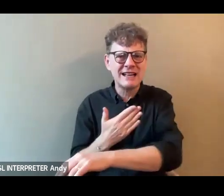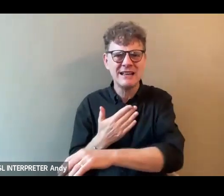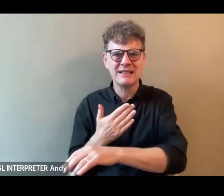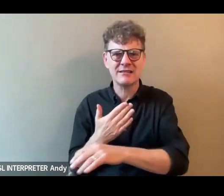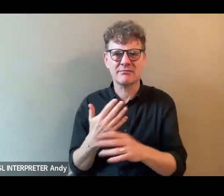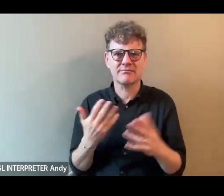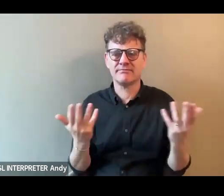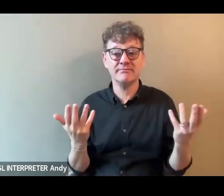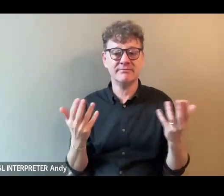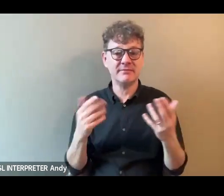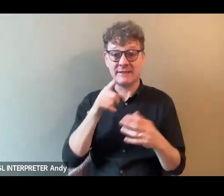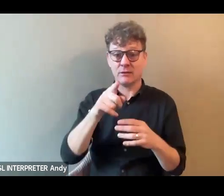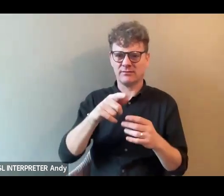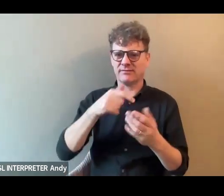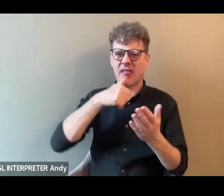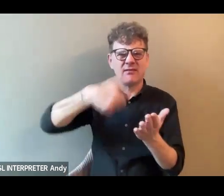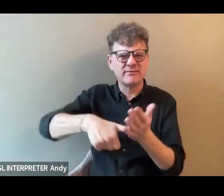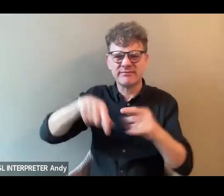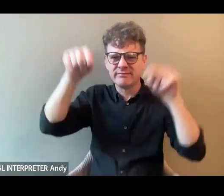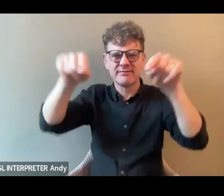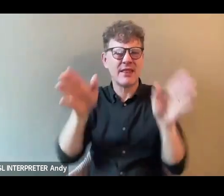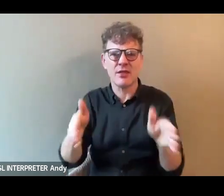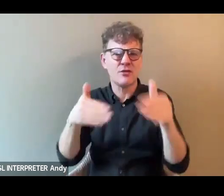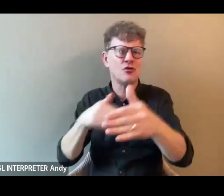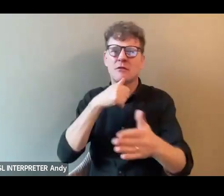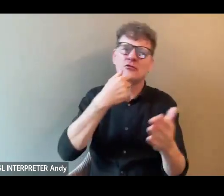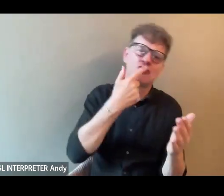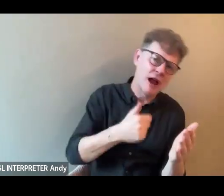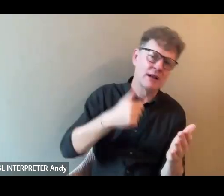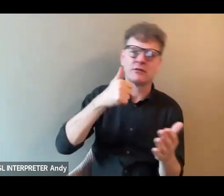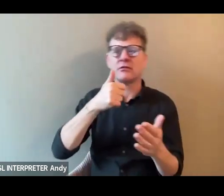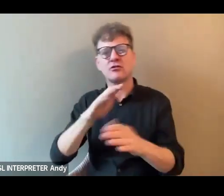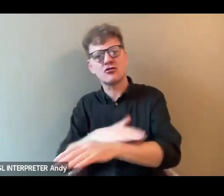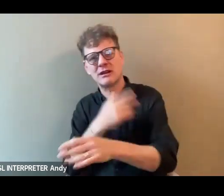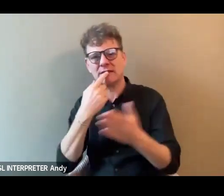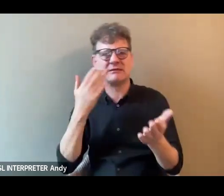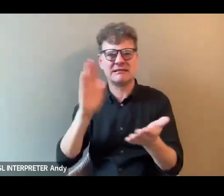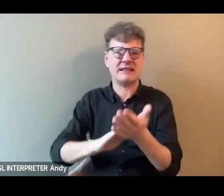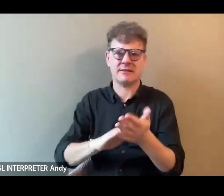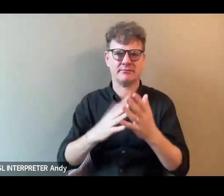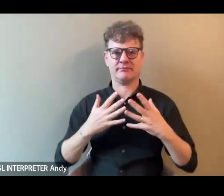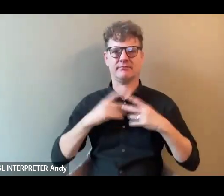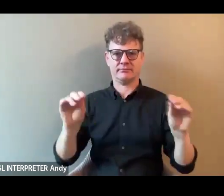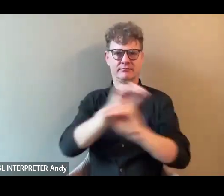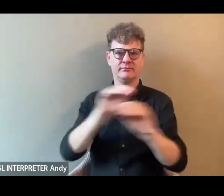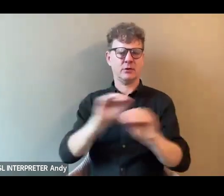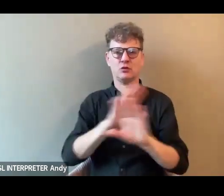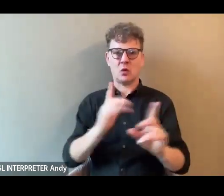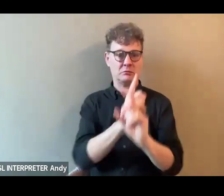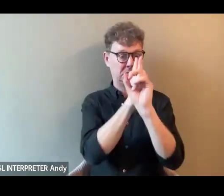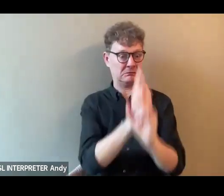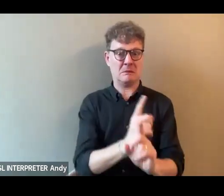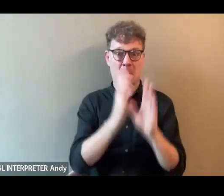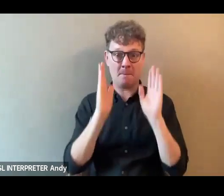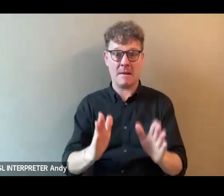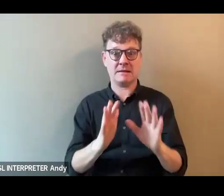during the day and you started off as a green and then you're an amber or you're a red or the other way around, just please put another sticker over the top. Please don't feel compelled to network, because